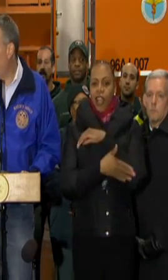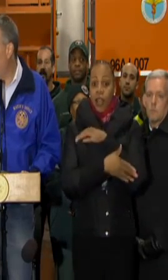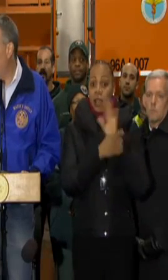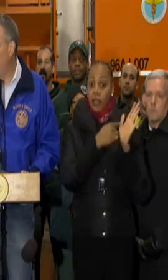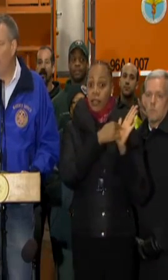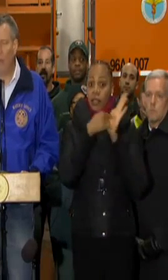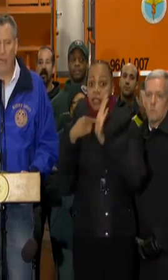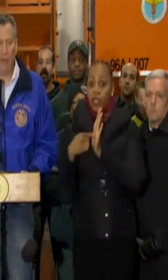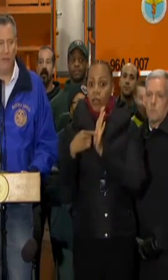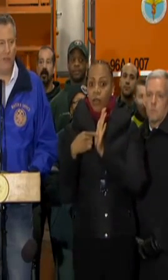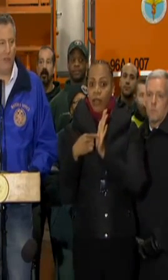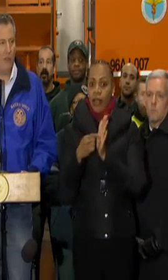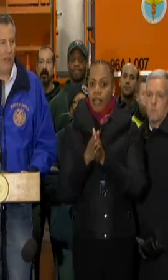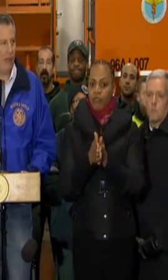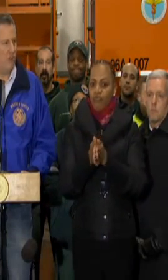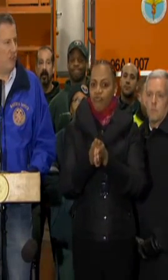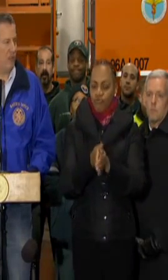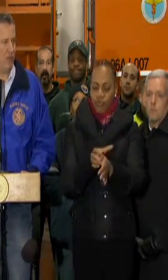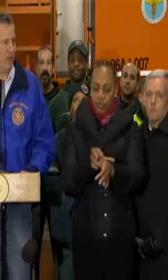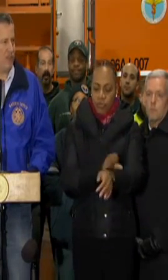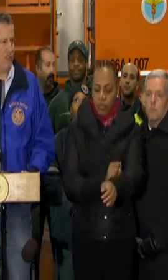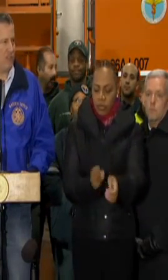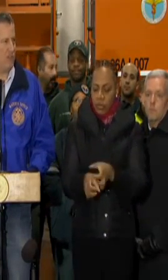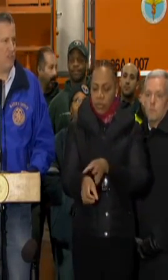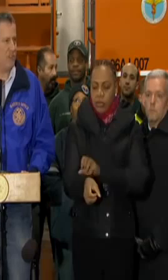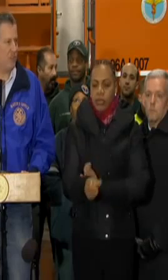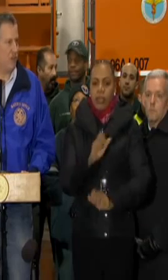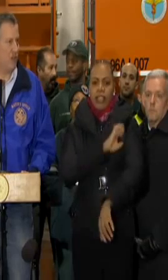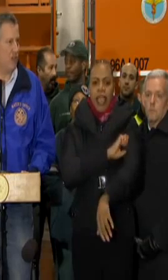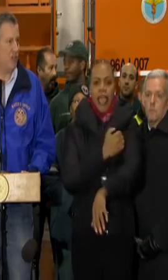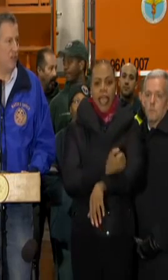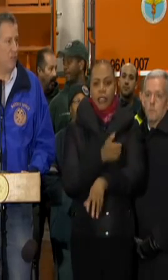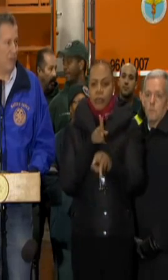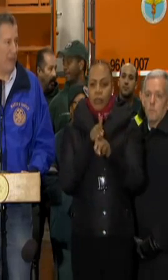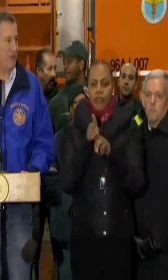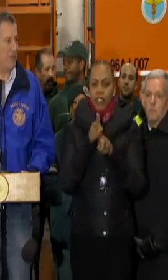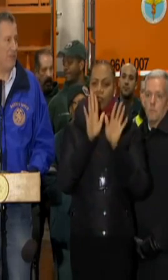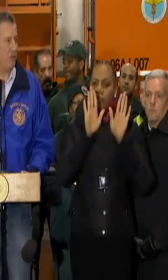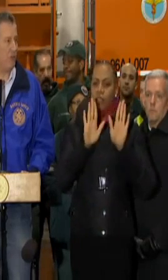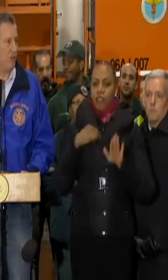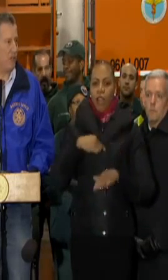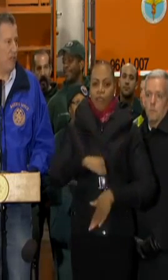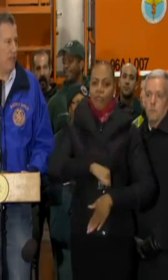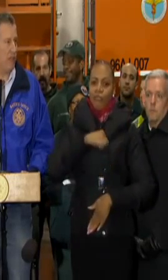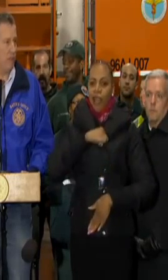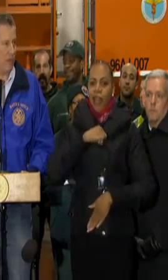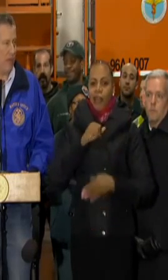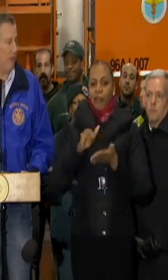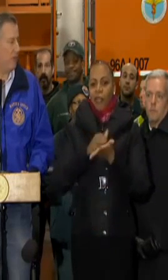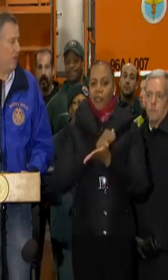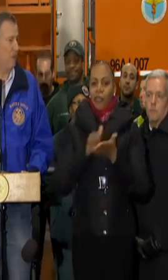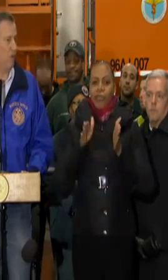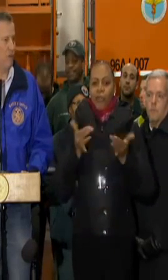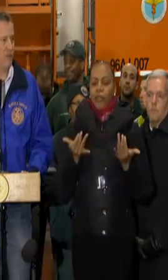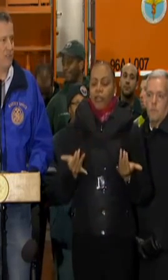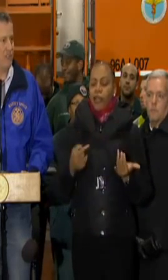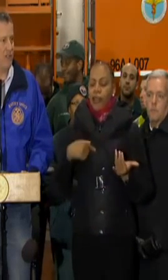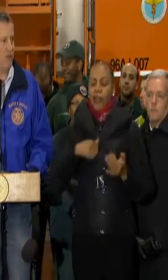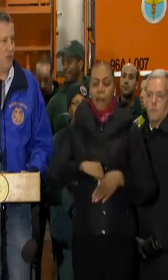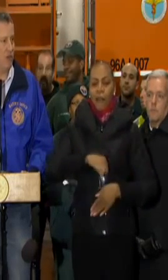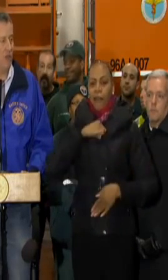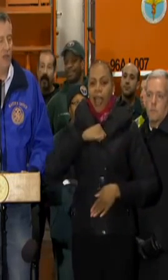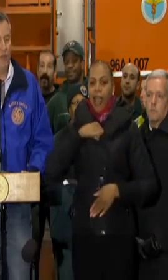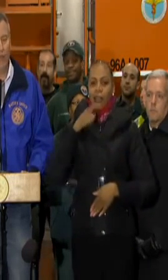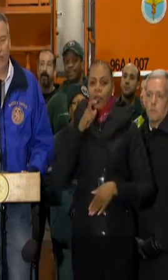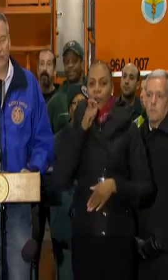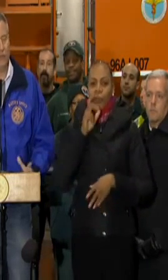action, and the energy and professionalism is extraordinary. So I'm proud to be a New Yorker today, and I'm proud of the people who work for the city of New